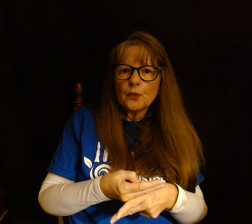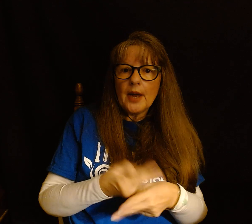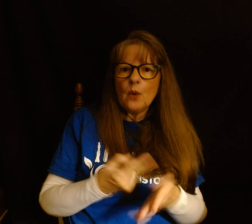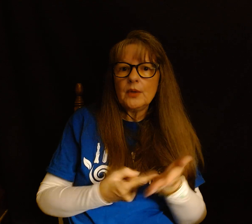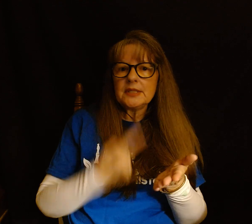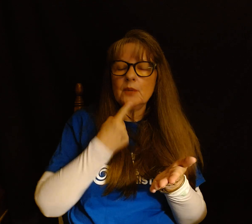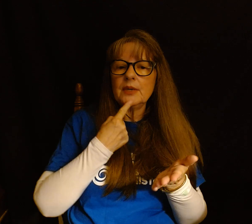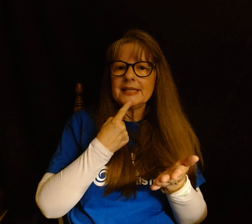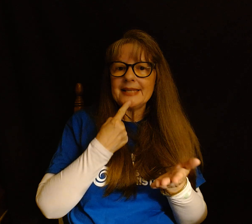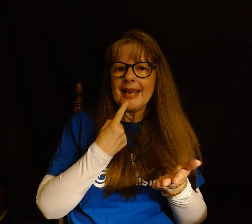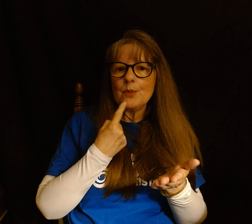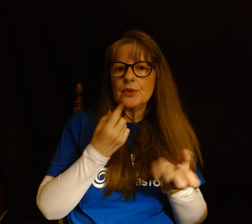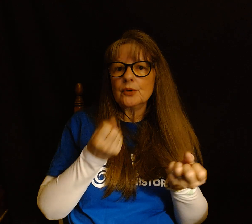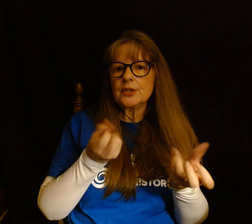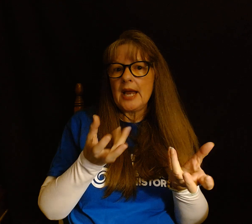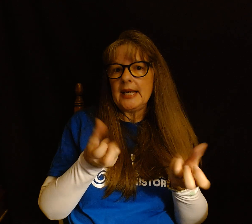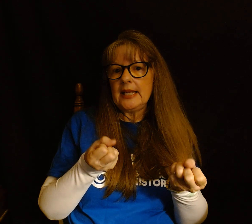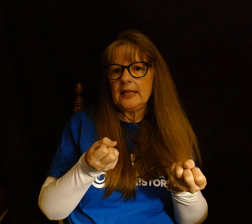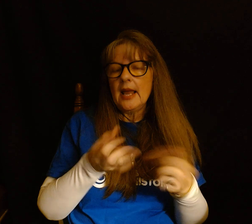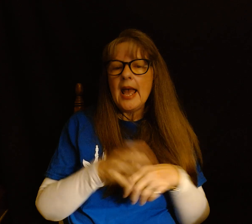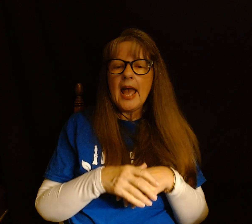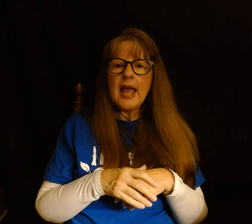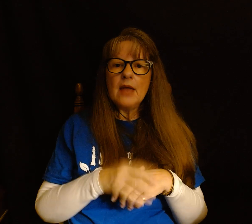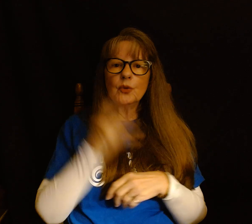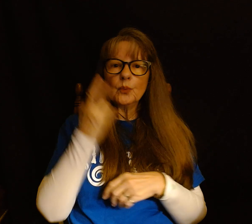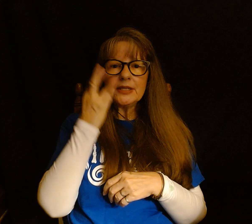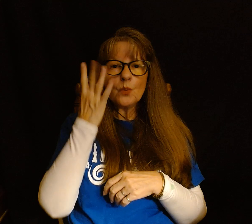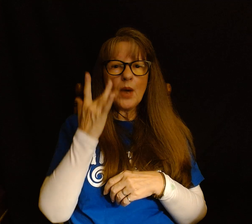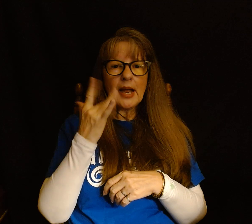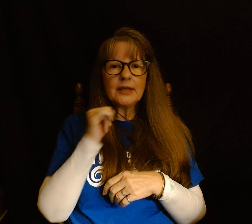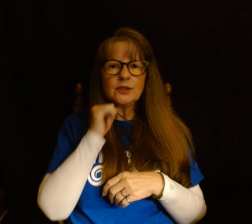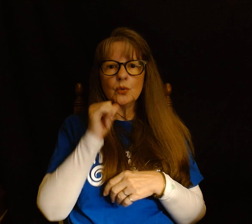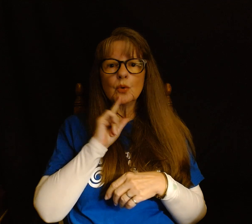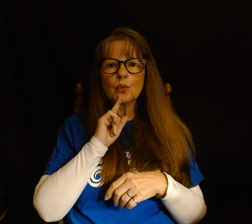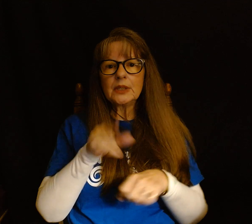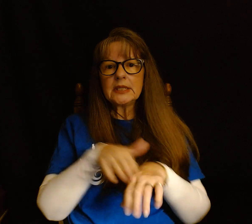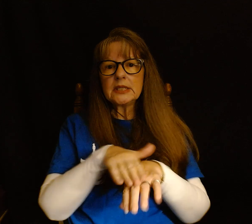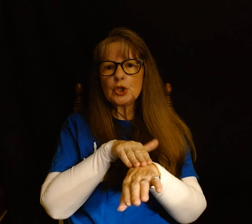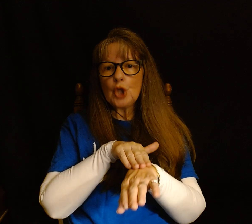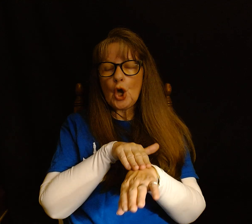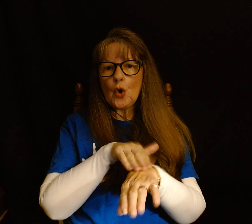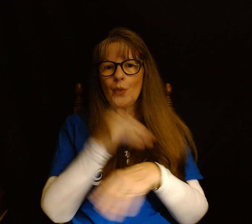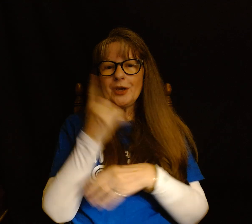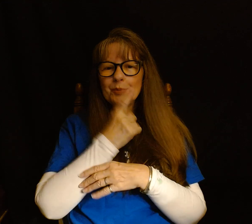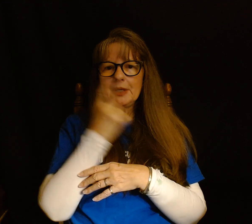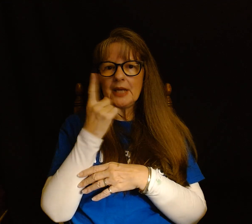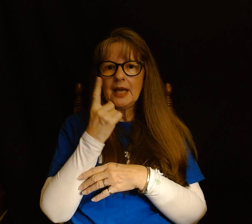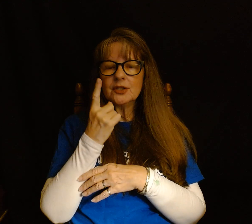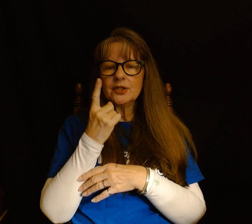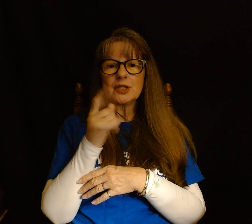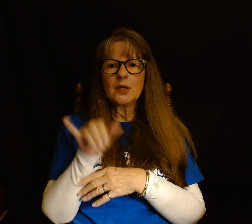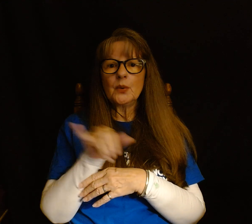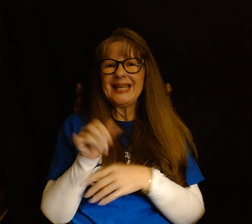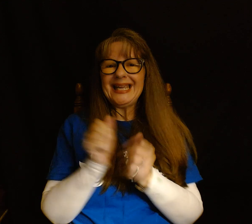out what someone is saying when they're signing. And the reason why I don't go really slow is because, just like with